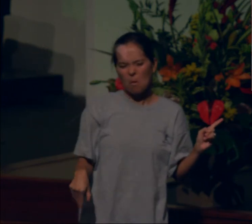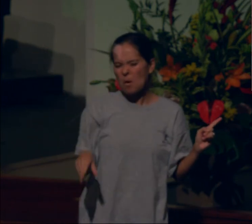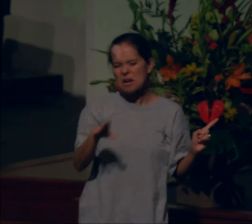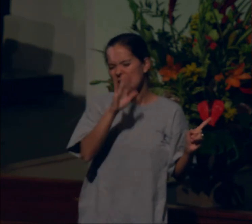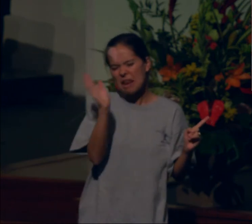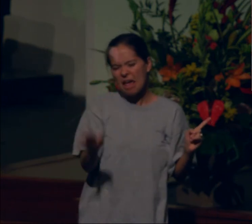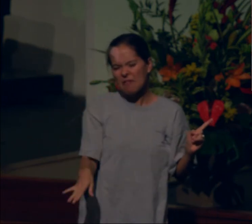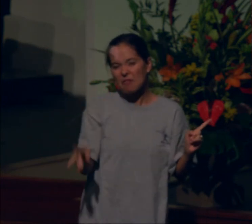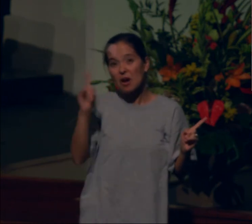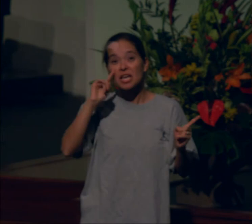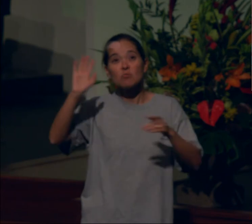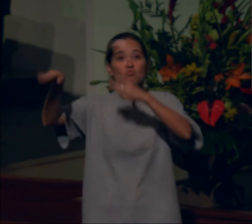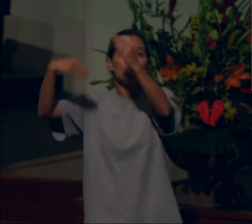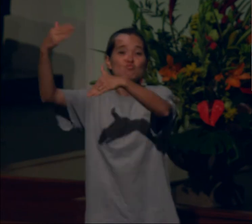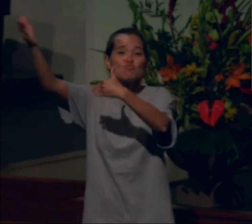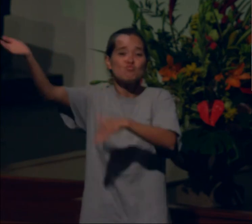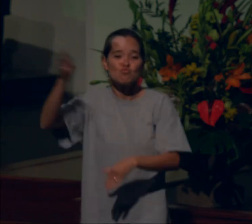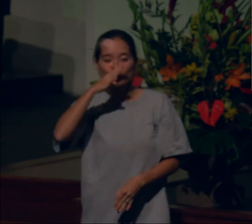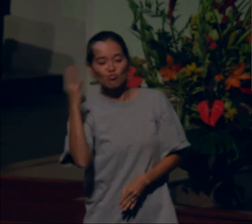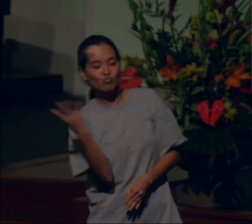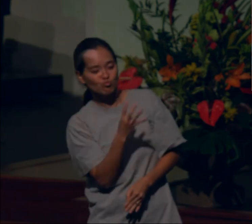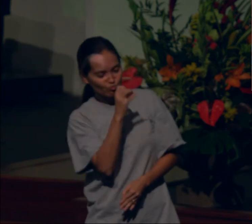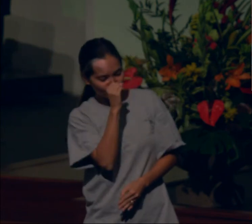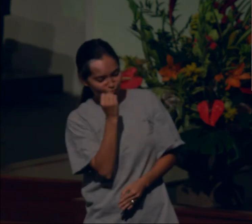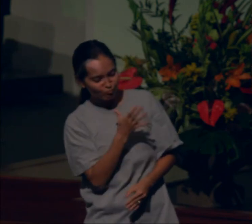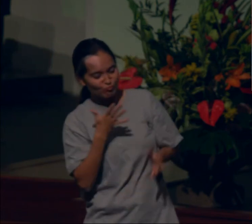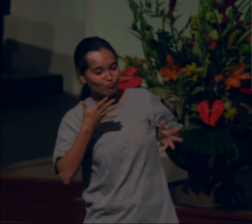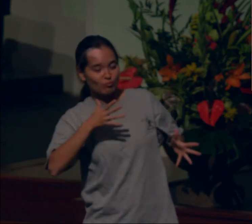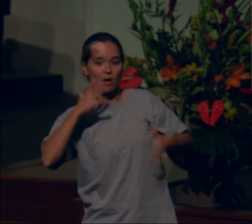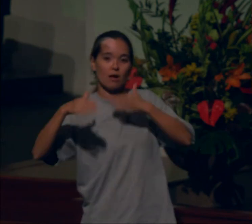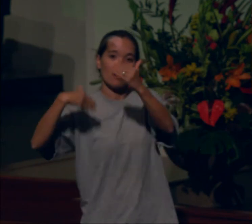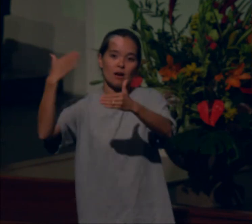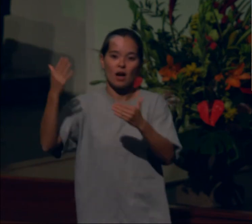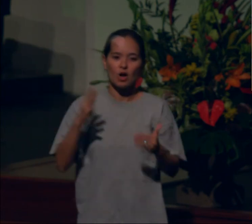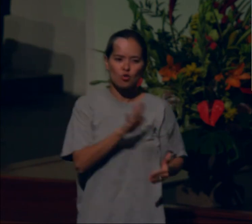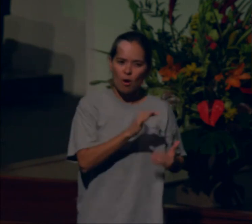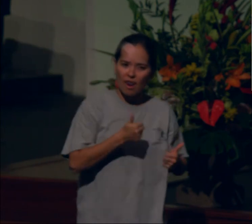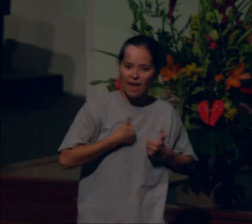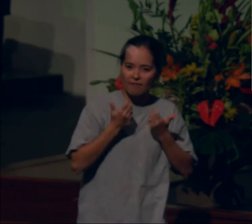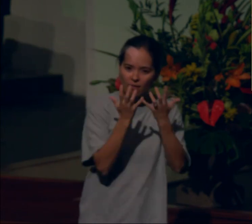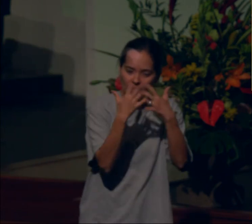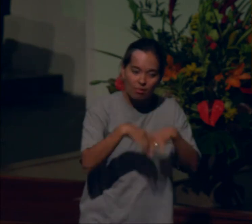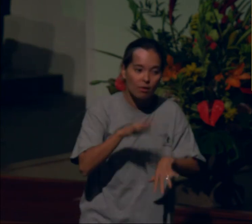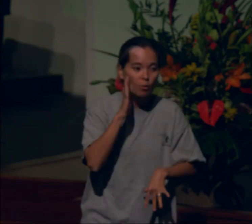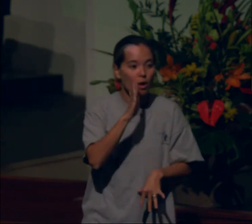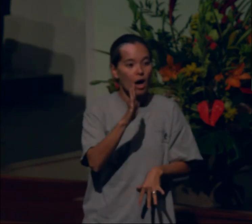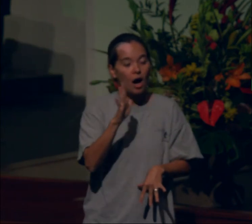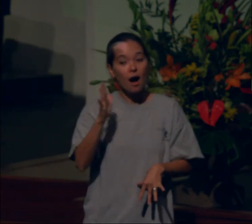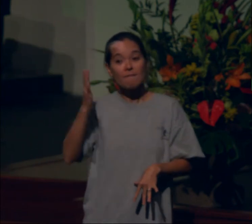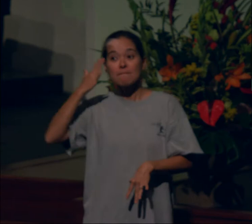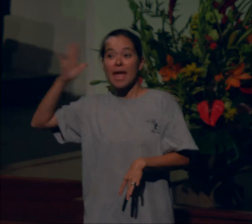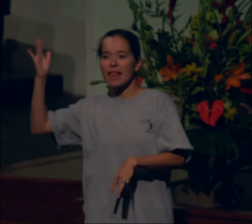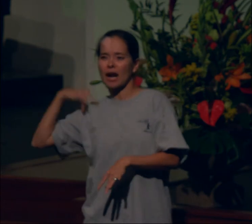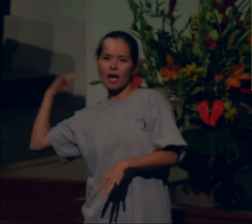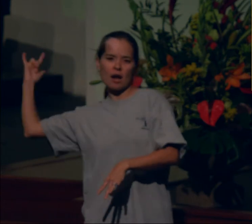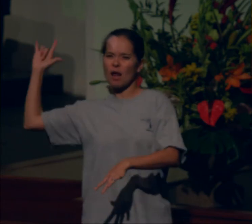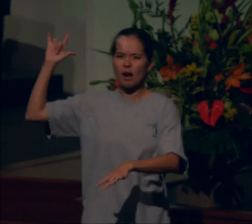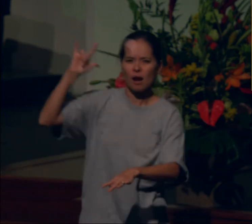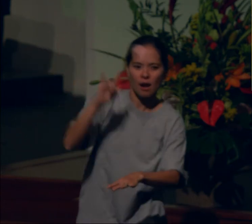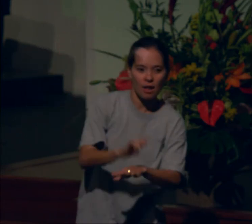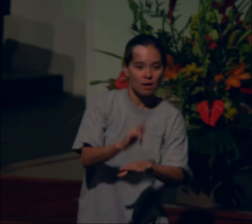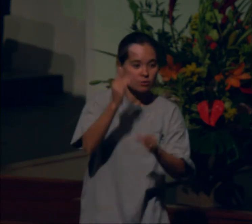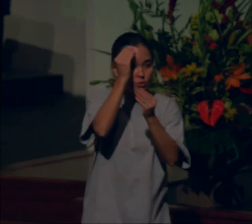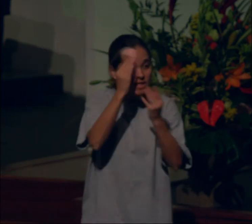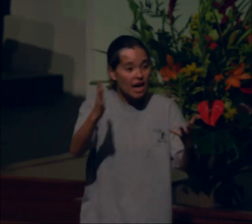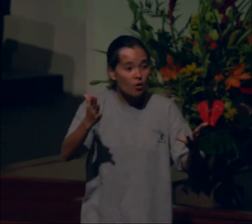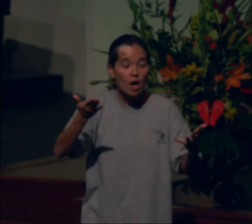running the universe while your life falls apart at the seams. Yeah. But I've come all the way from the mainland to tell somebody that that